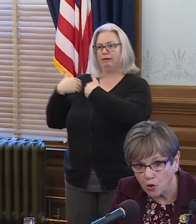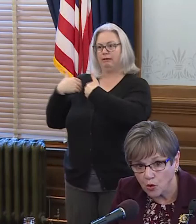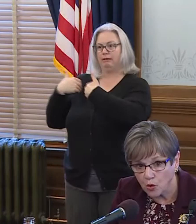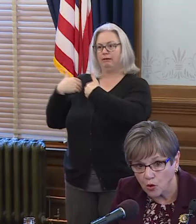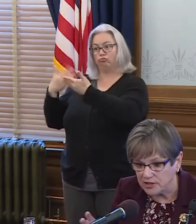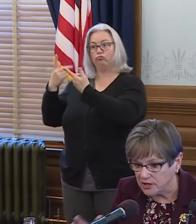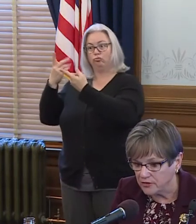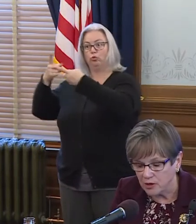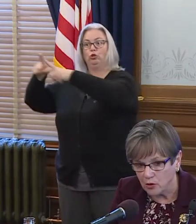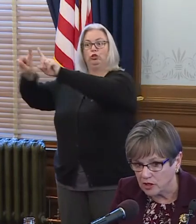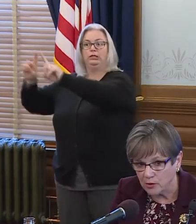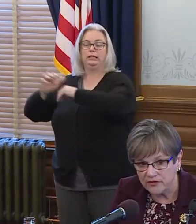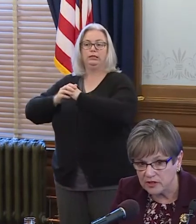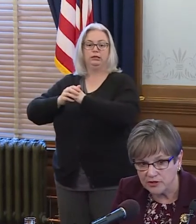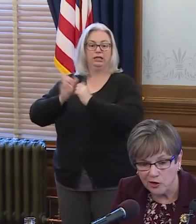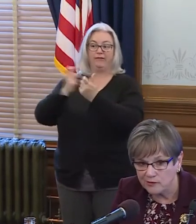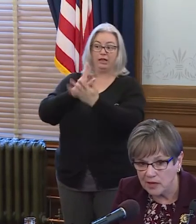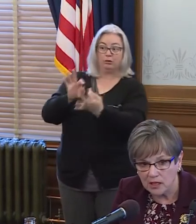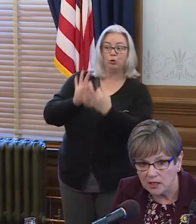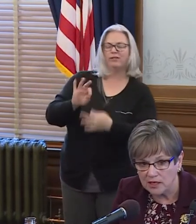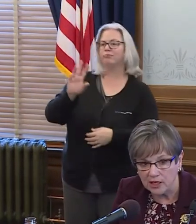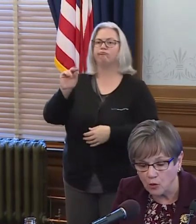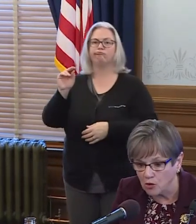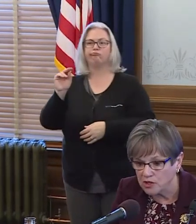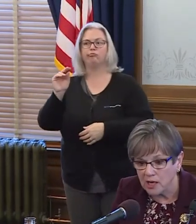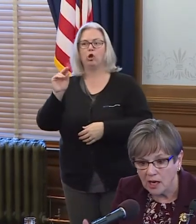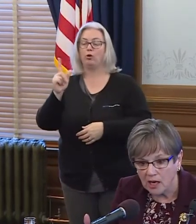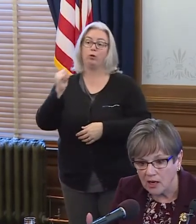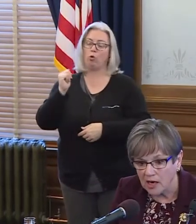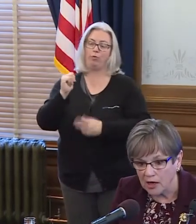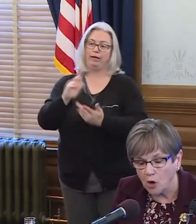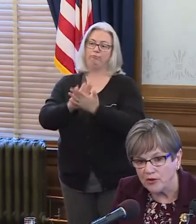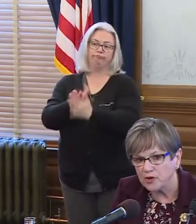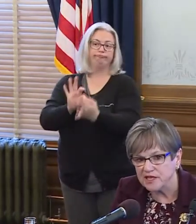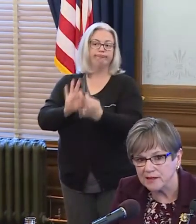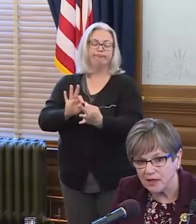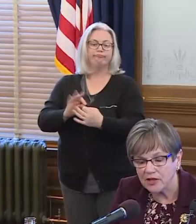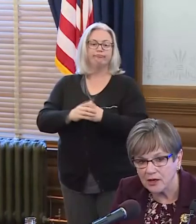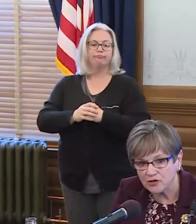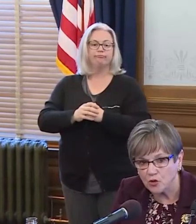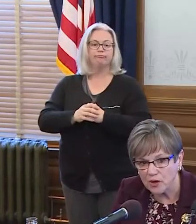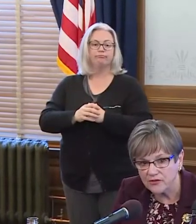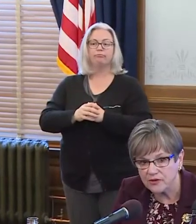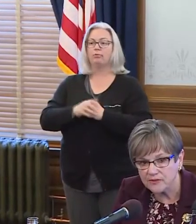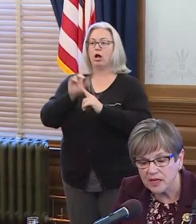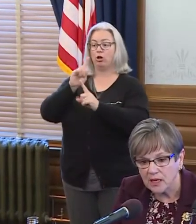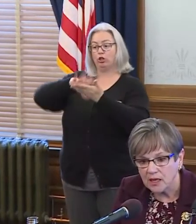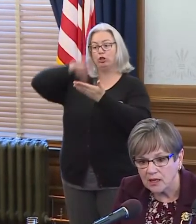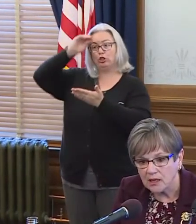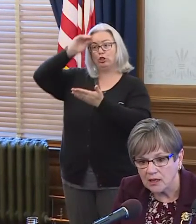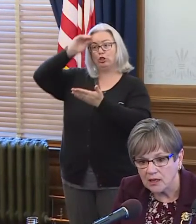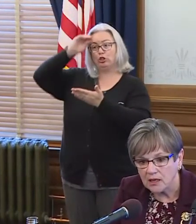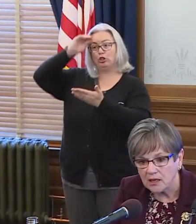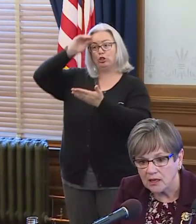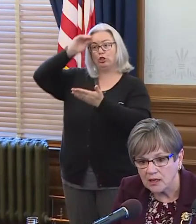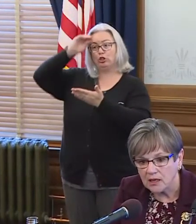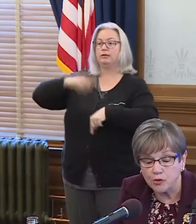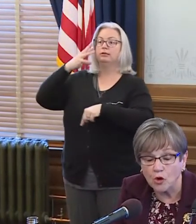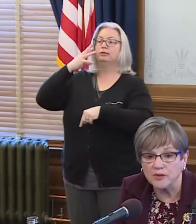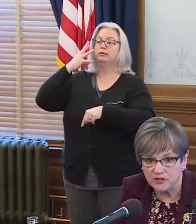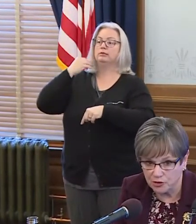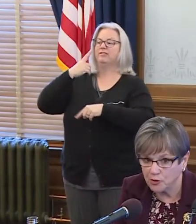that's working. Is everything working perfectly? No, and it won't. I hope if we take nothing else away from